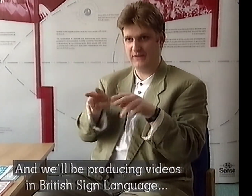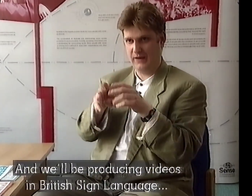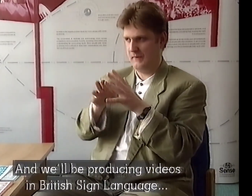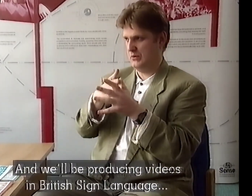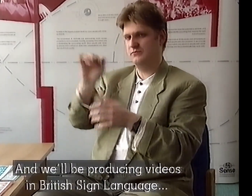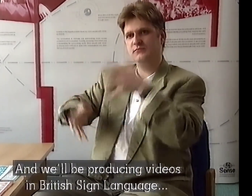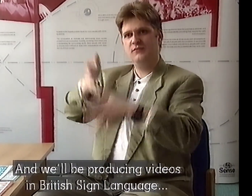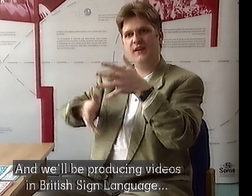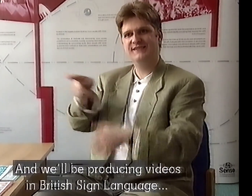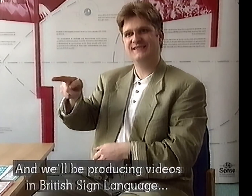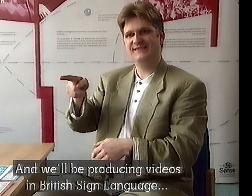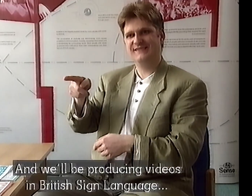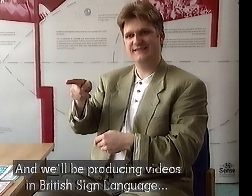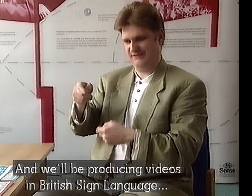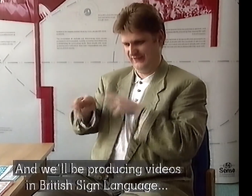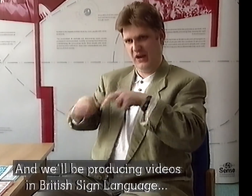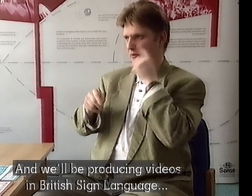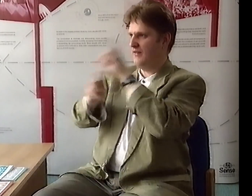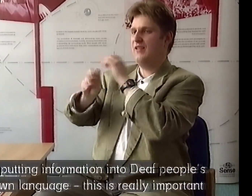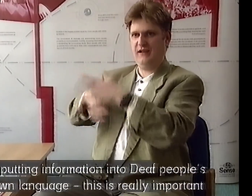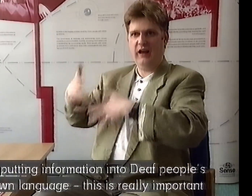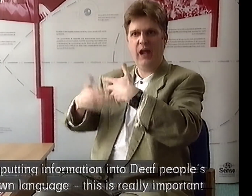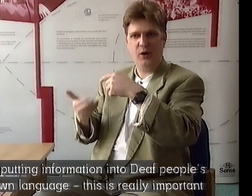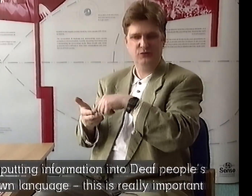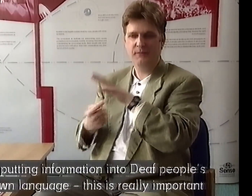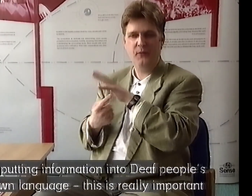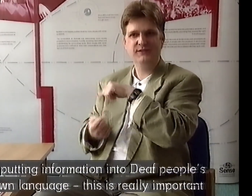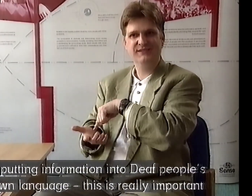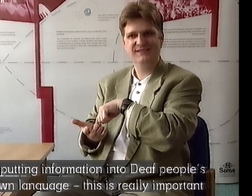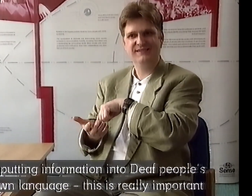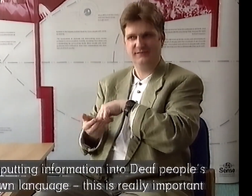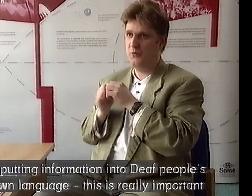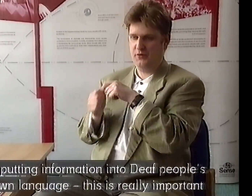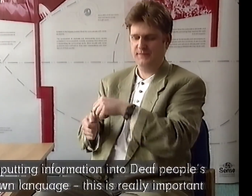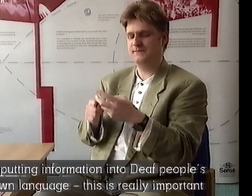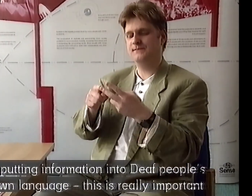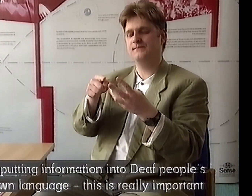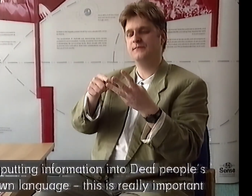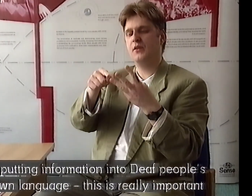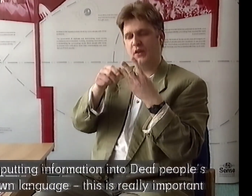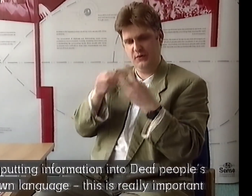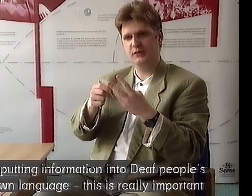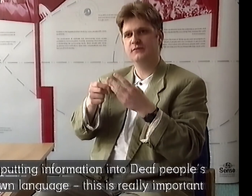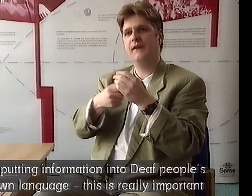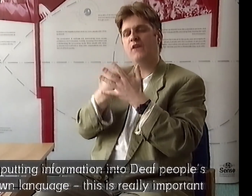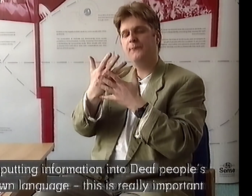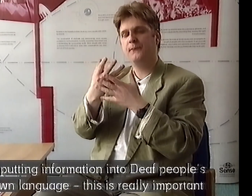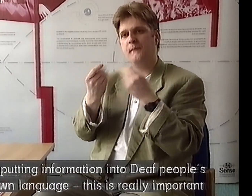And we'll be producing videos in British Sign Language, putting that information into deaf people's own language. This is really important and really